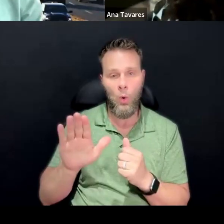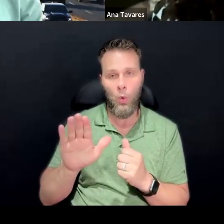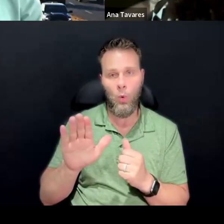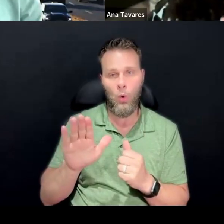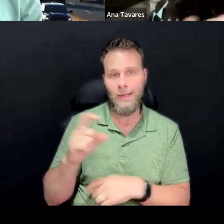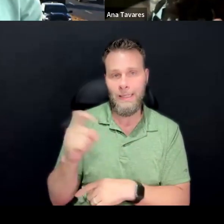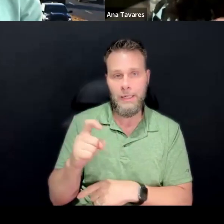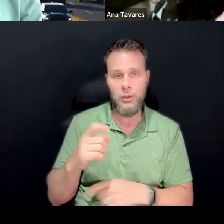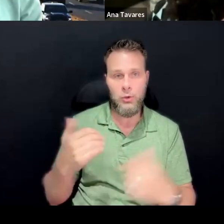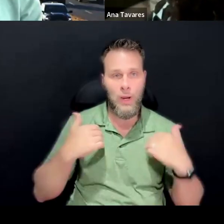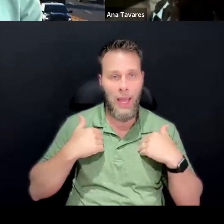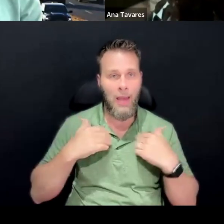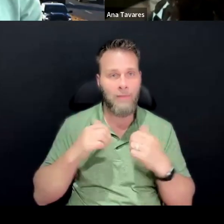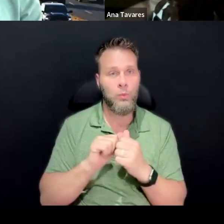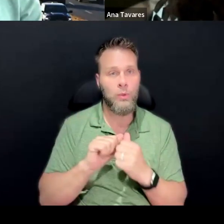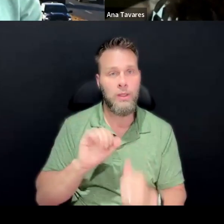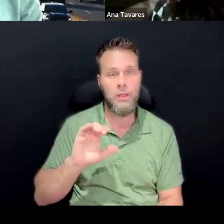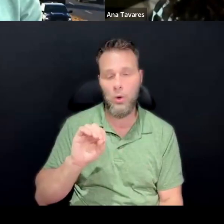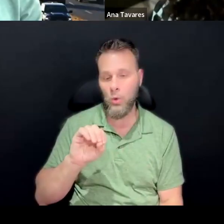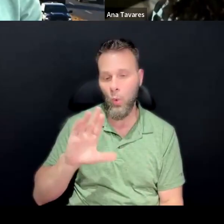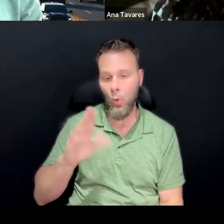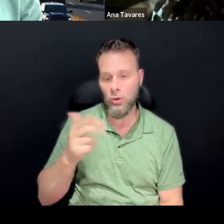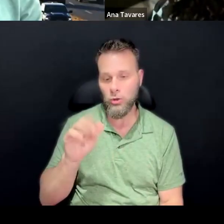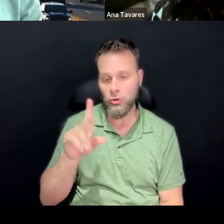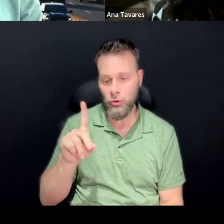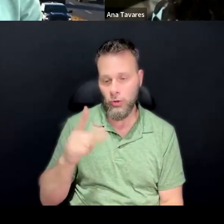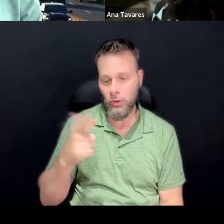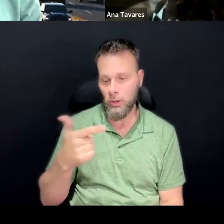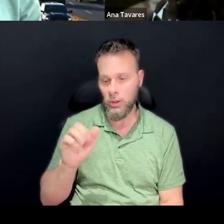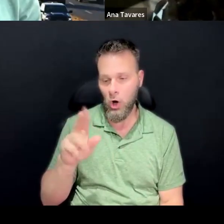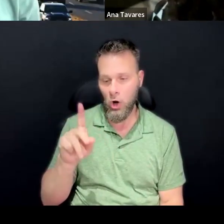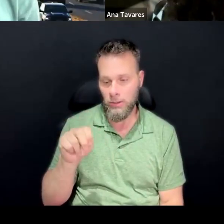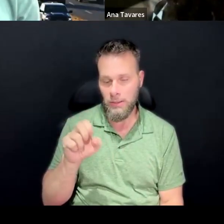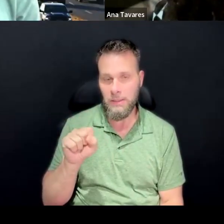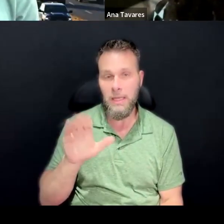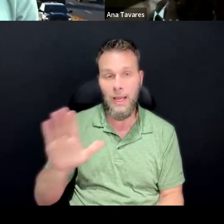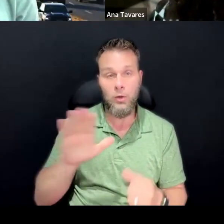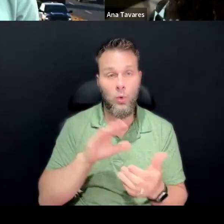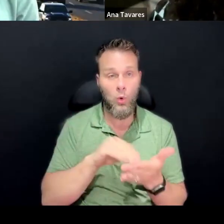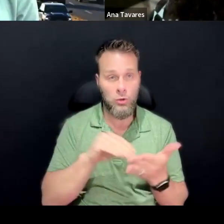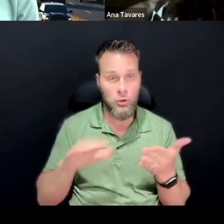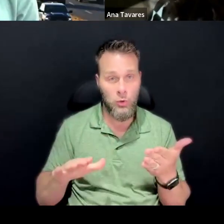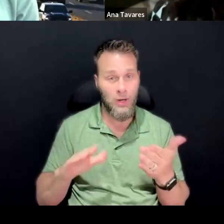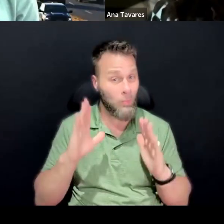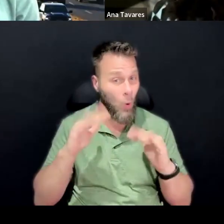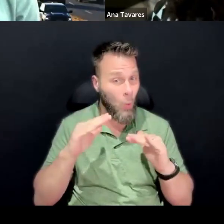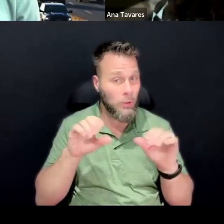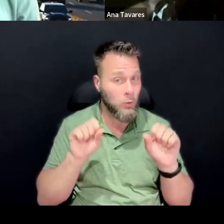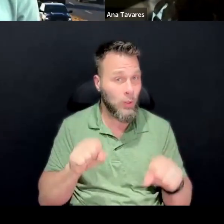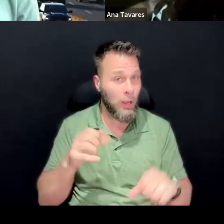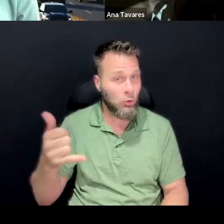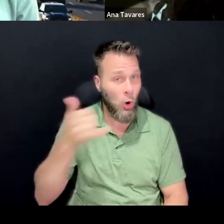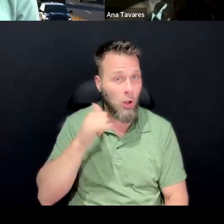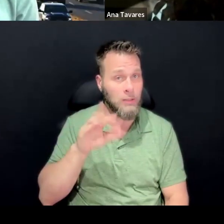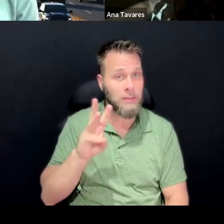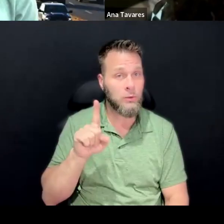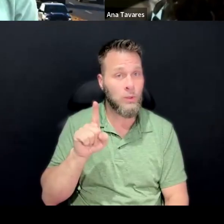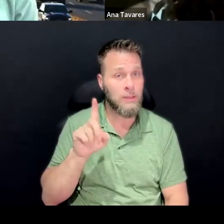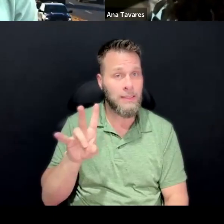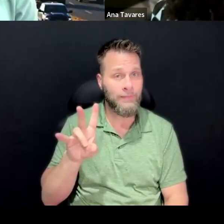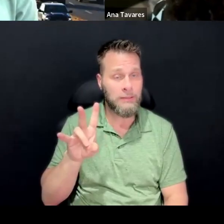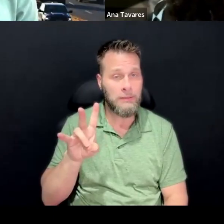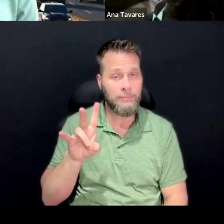needs that you have with Orchard Gardens and with your student. I'm hoping that you're able to give us a call at